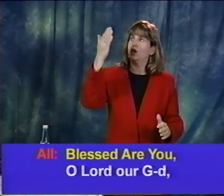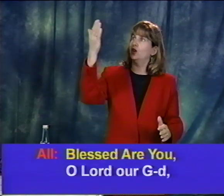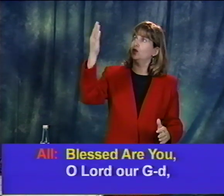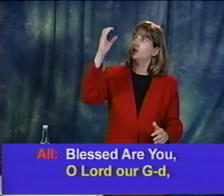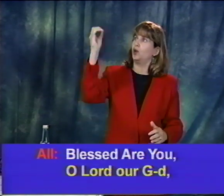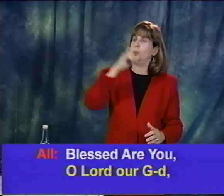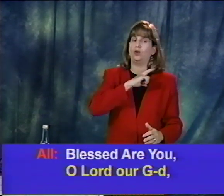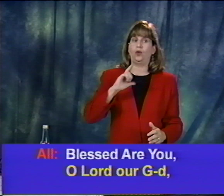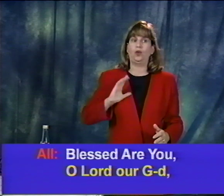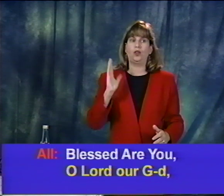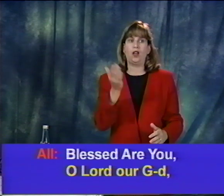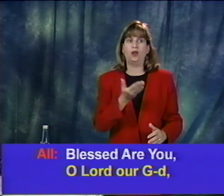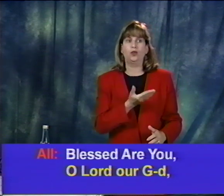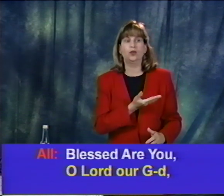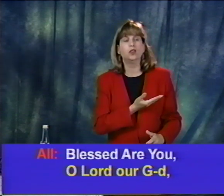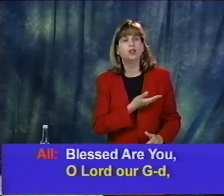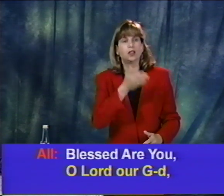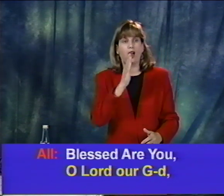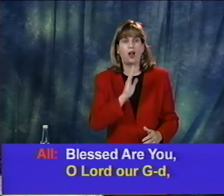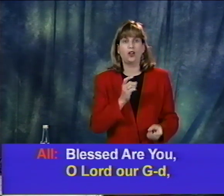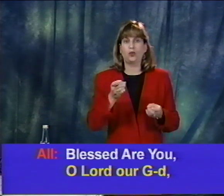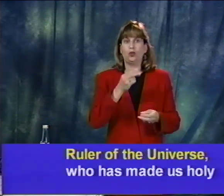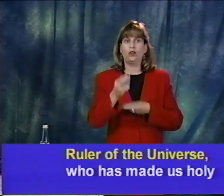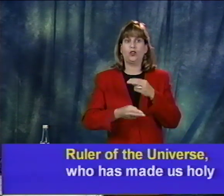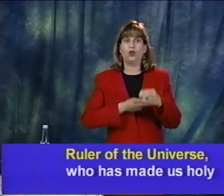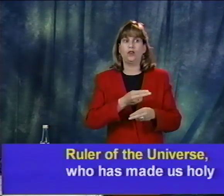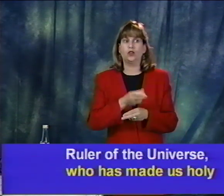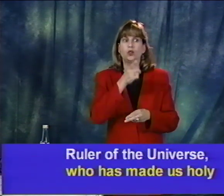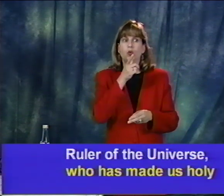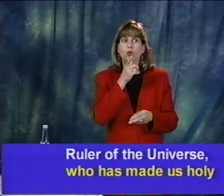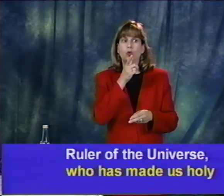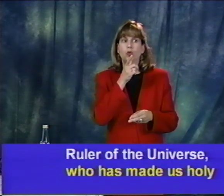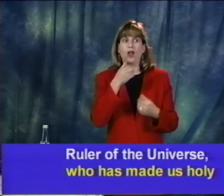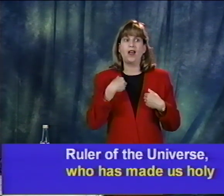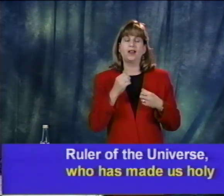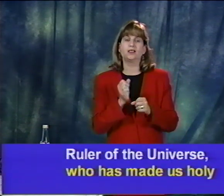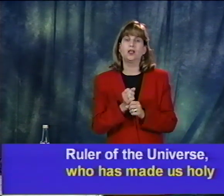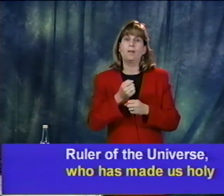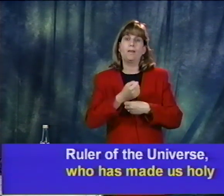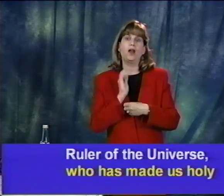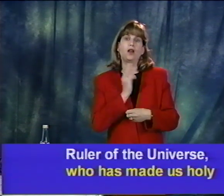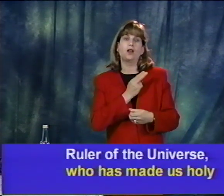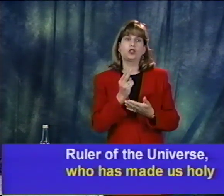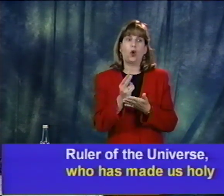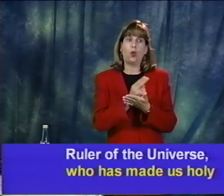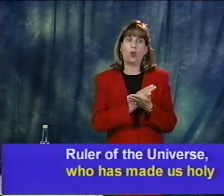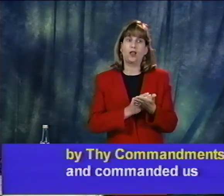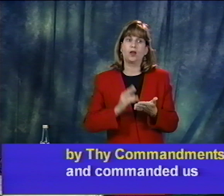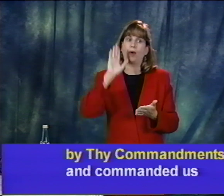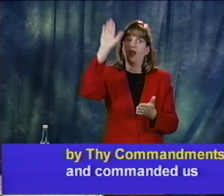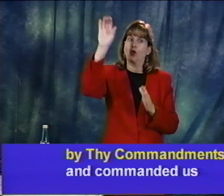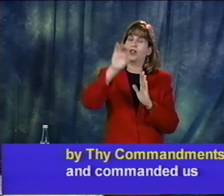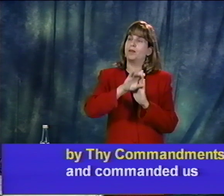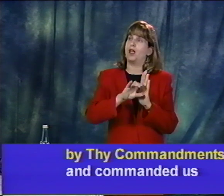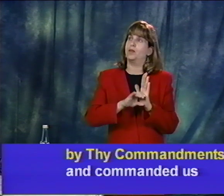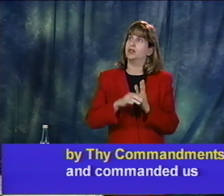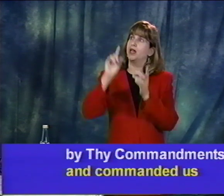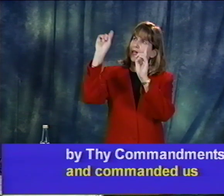Blessed are you, O Lord our God, ruler of the universe, who has made us holy by thy